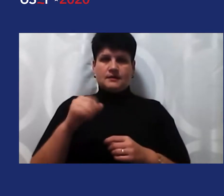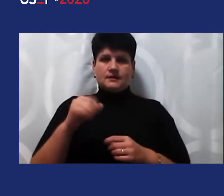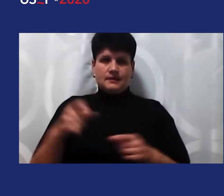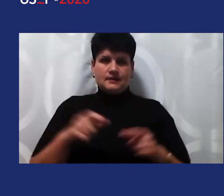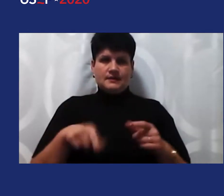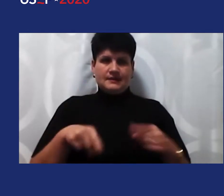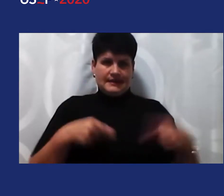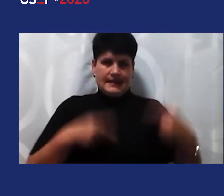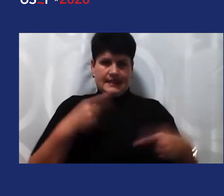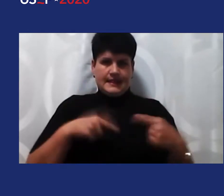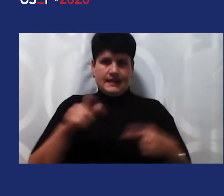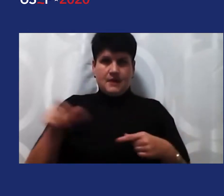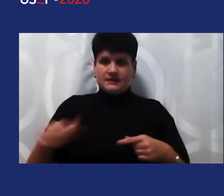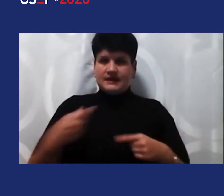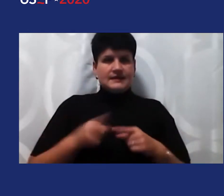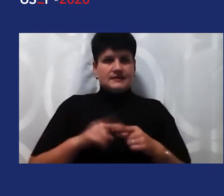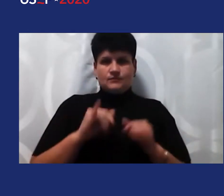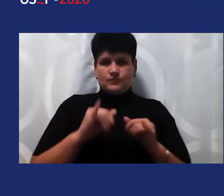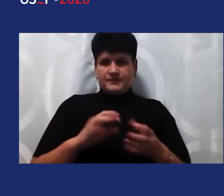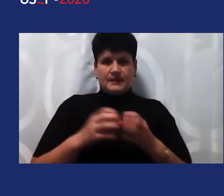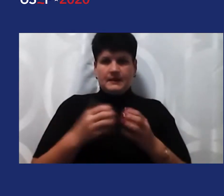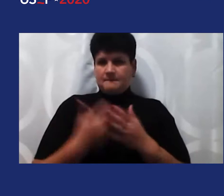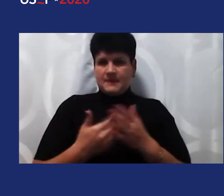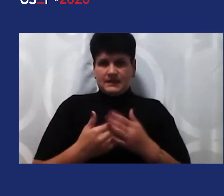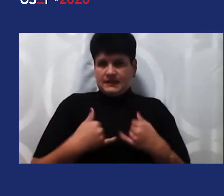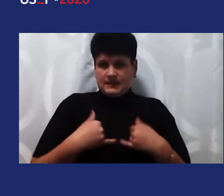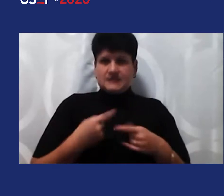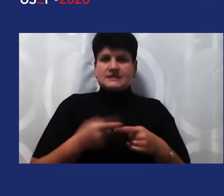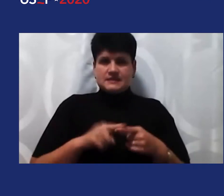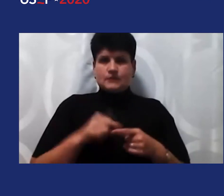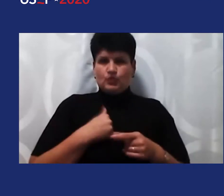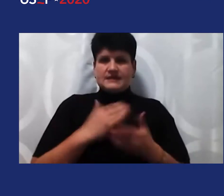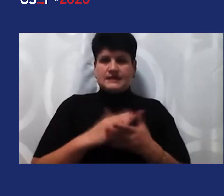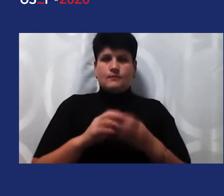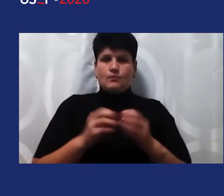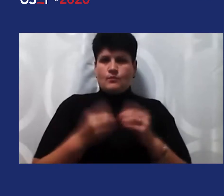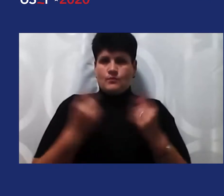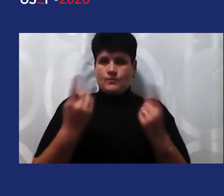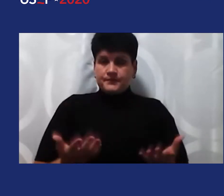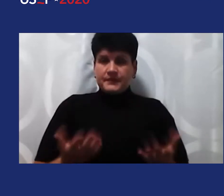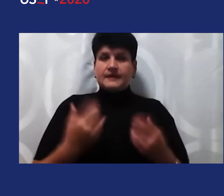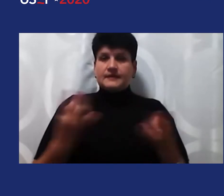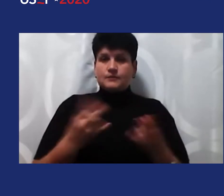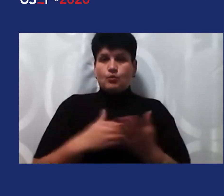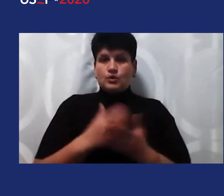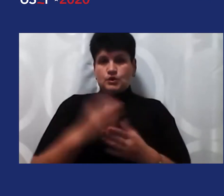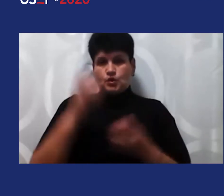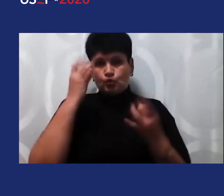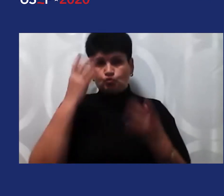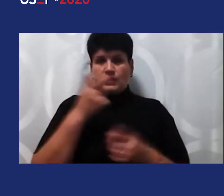candidates, and that's not a good example to follow, because we ourselves have huge problems